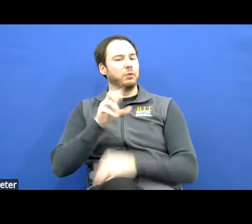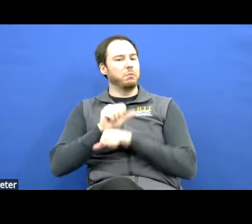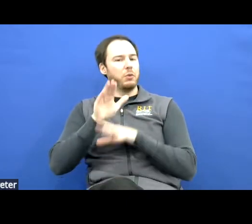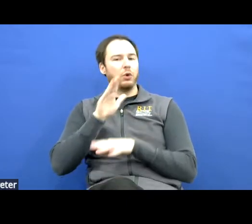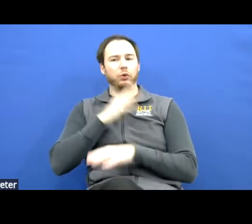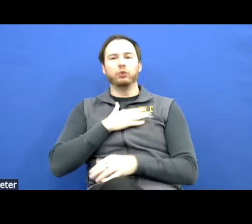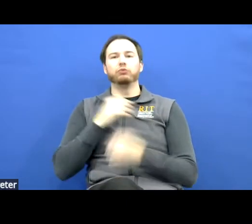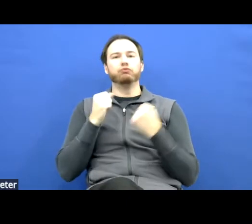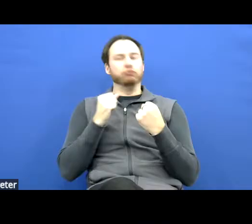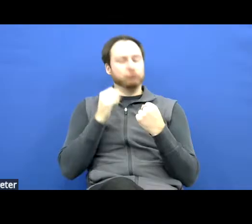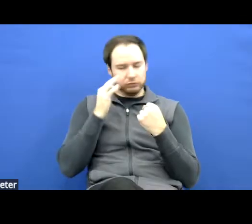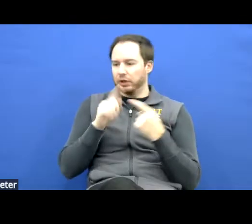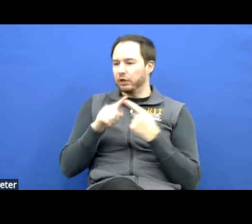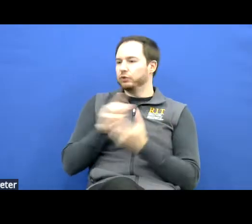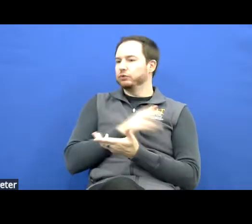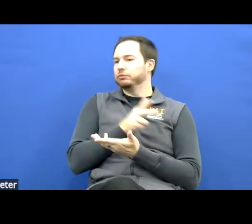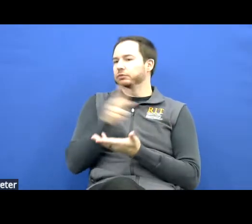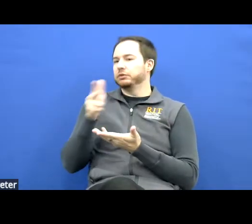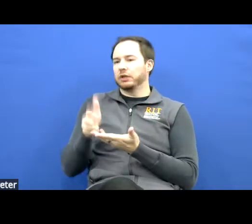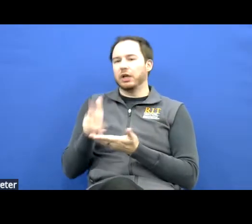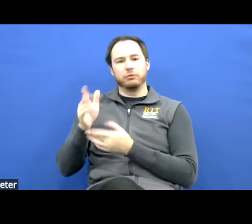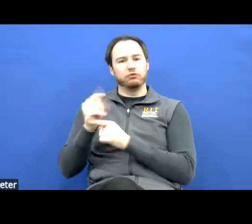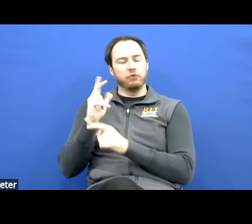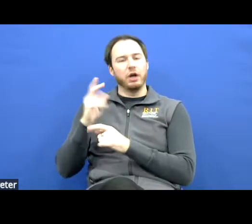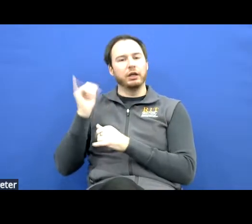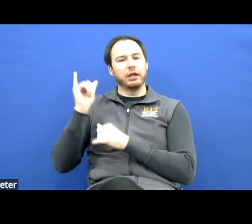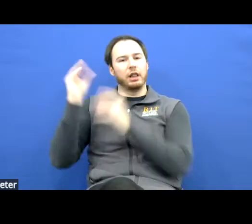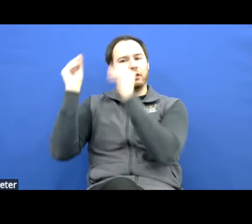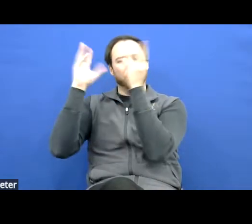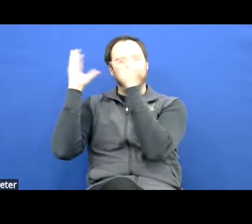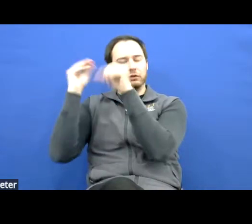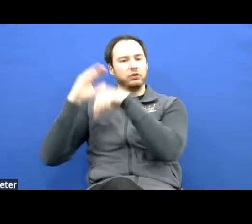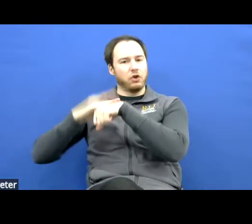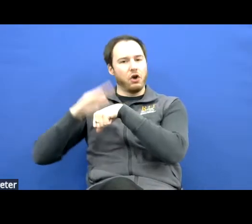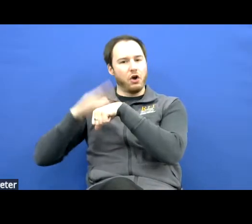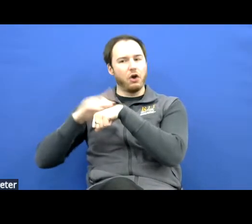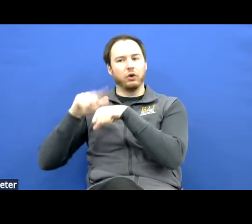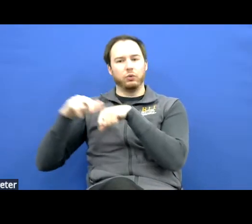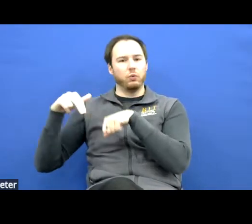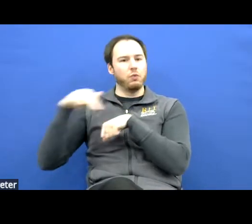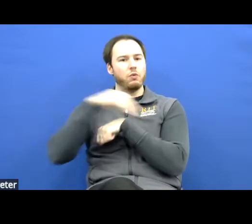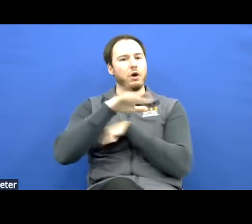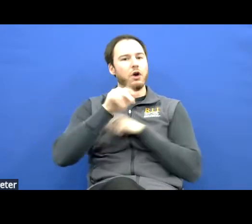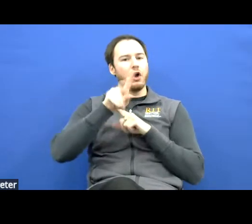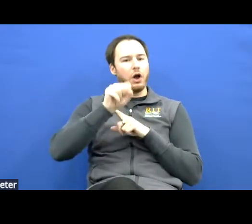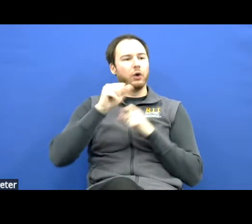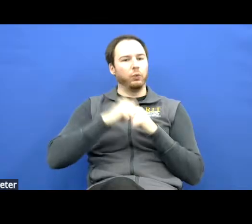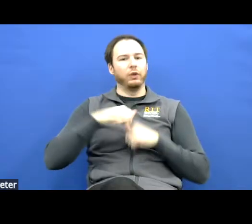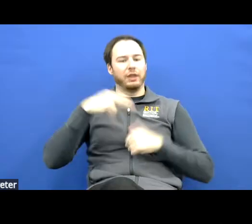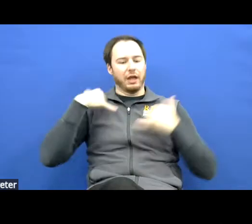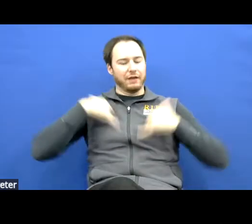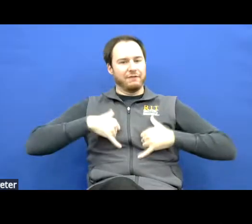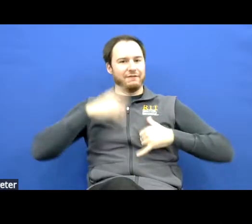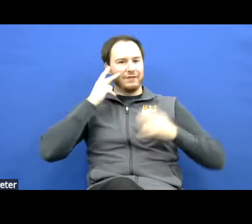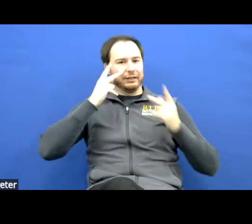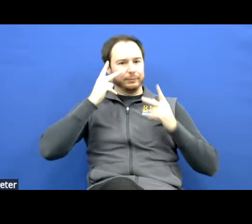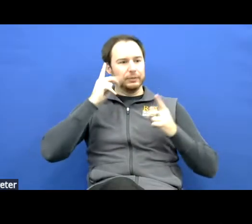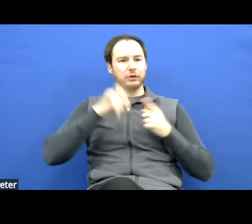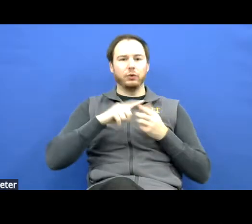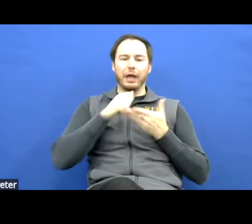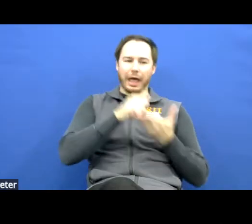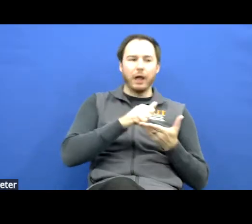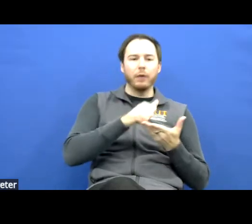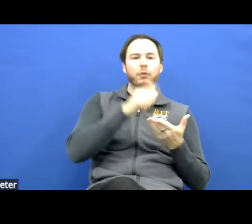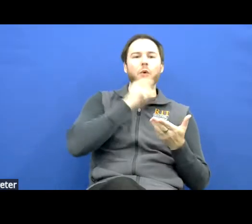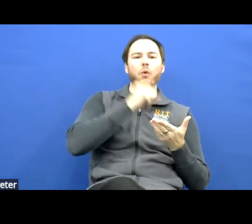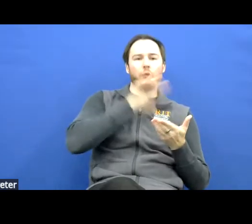truck, turned on his yellow caution lights, walked across Calkins Road while putting on his high visibility vest, and escorted an